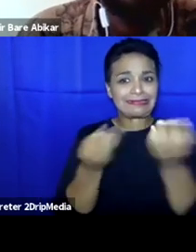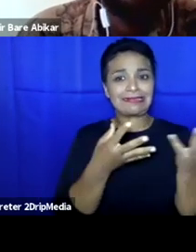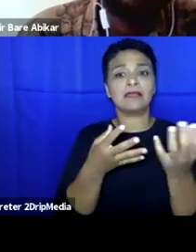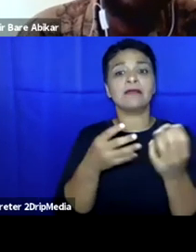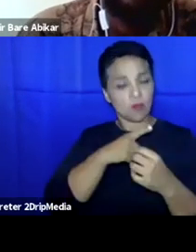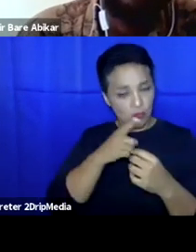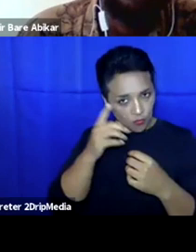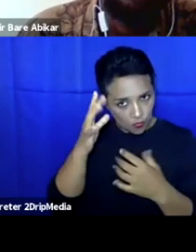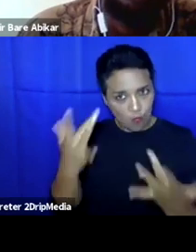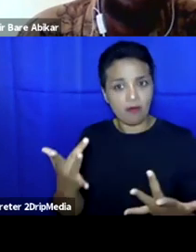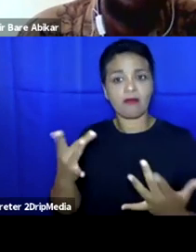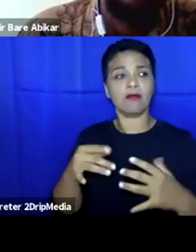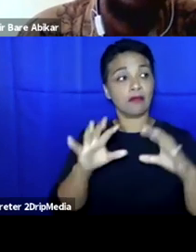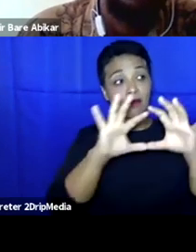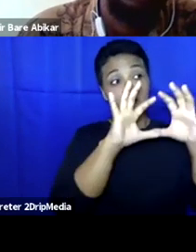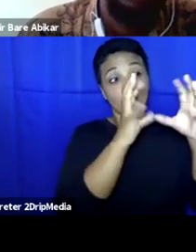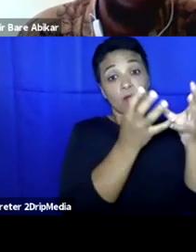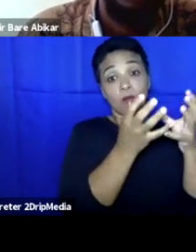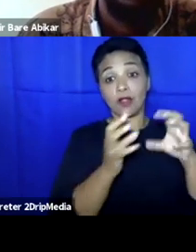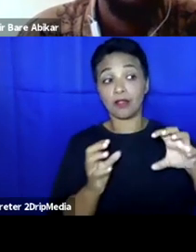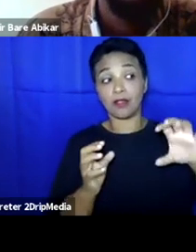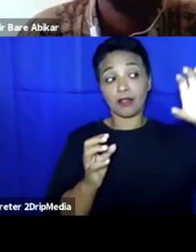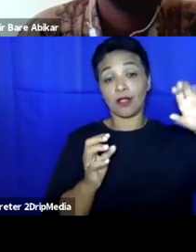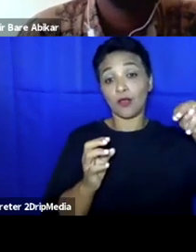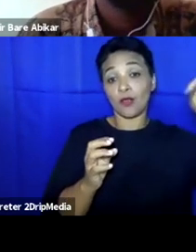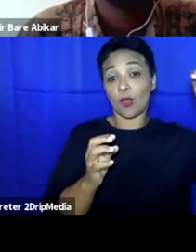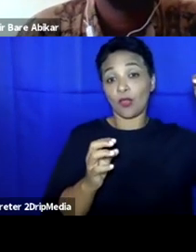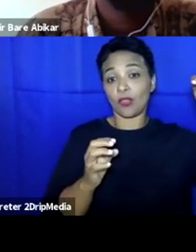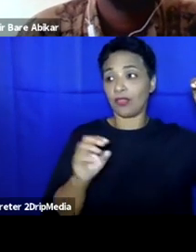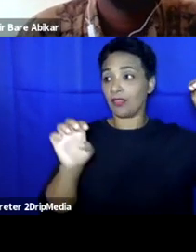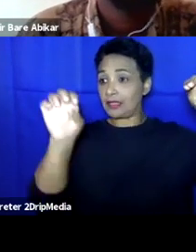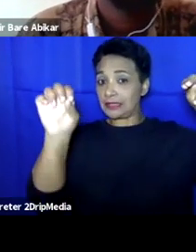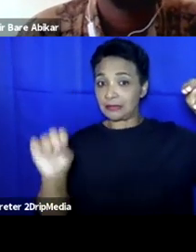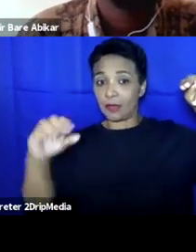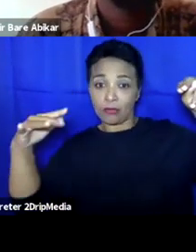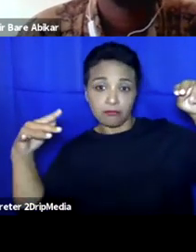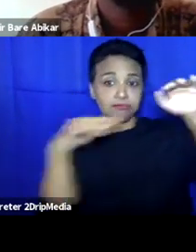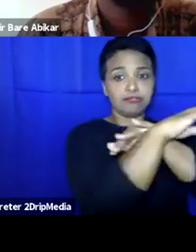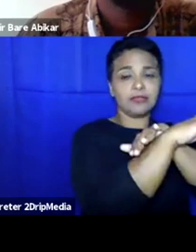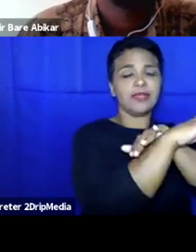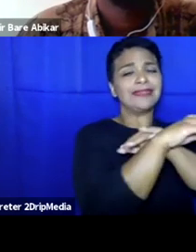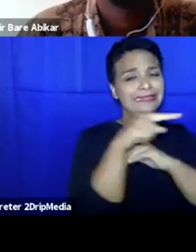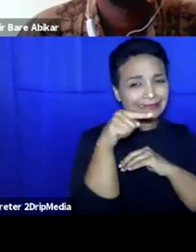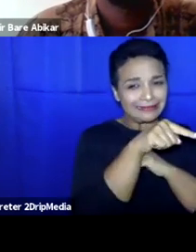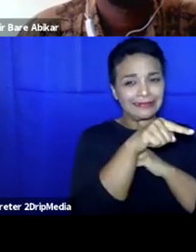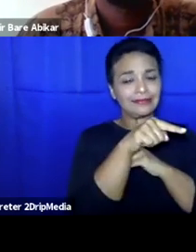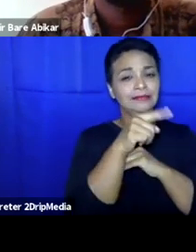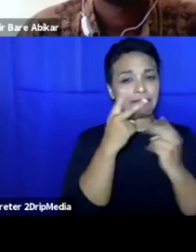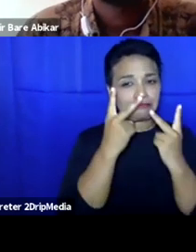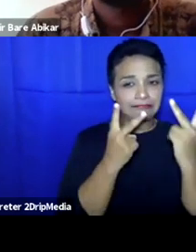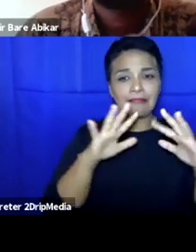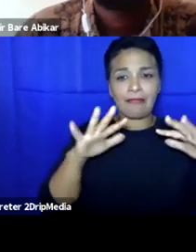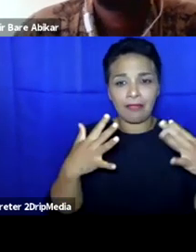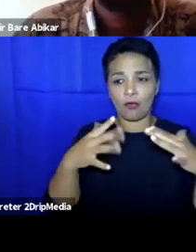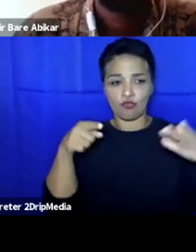the global north that prevents the resettlement that was seen. And turning to the Global Compact on